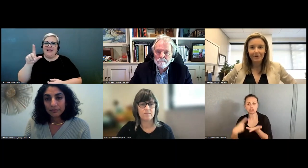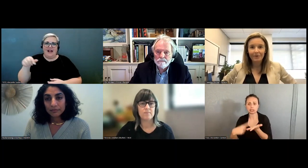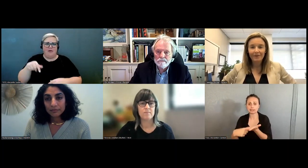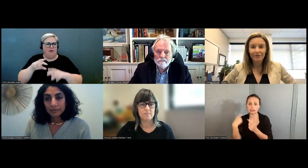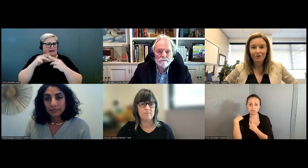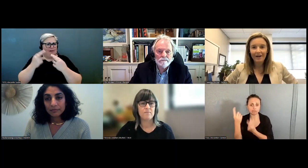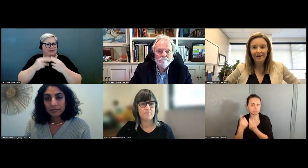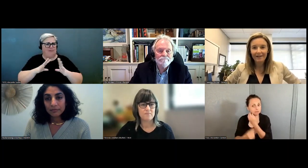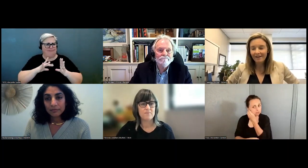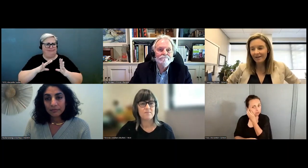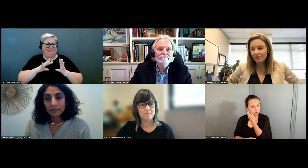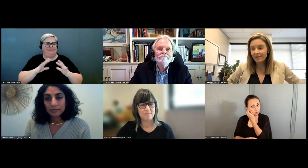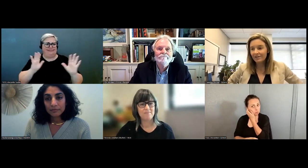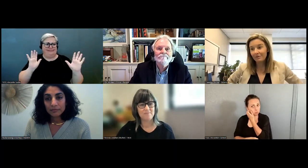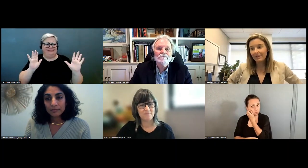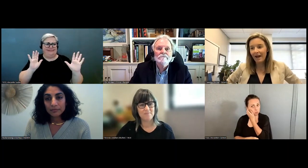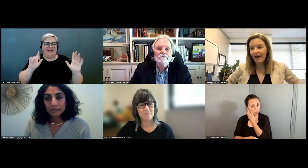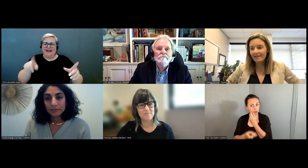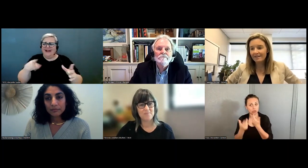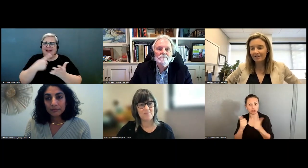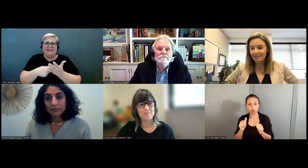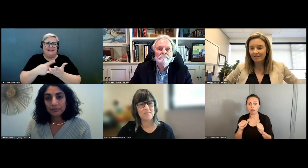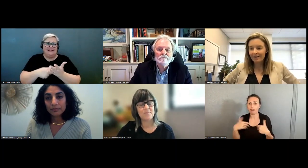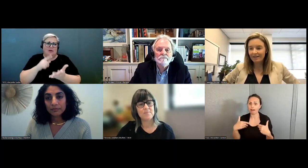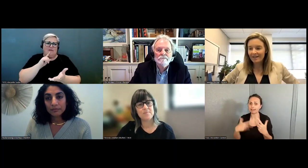already. So, try to just really